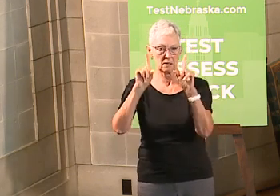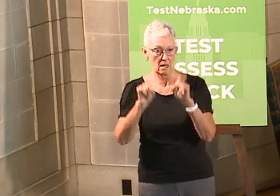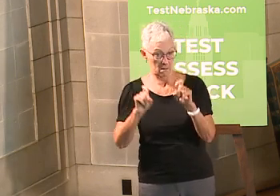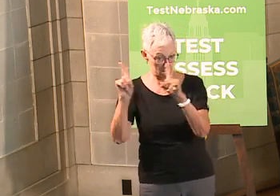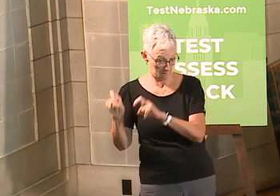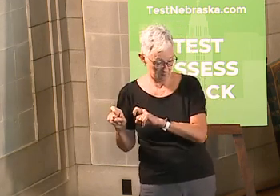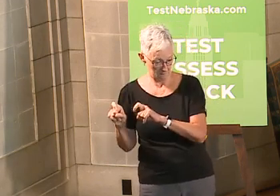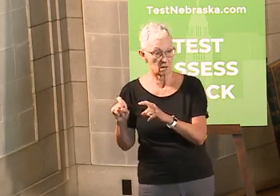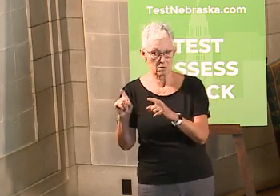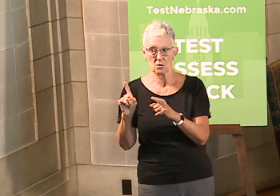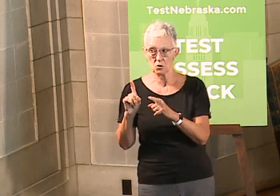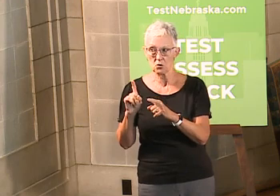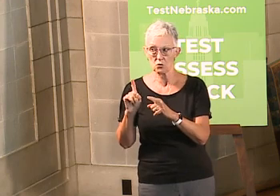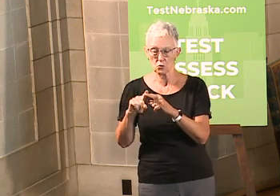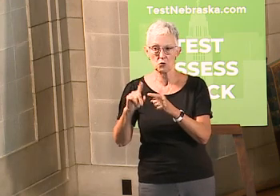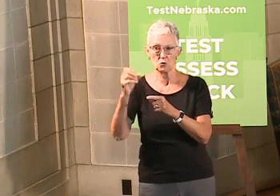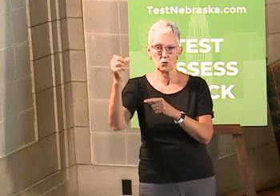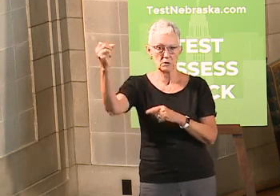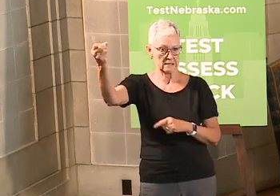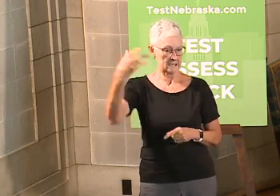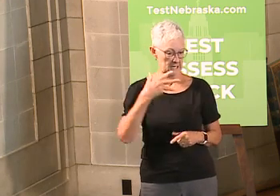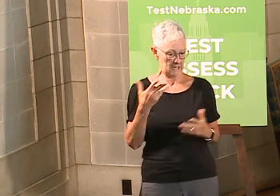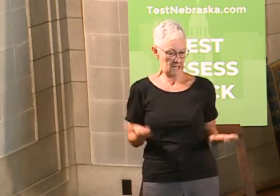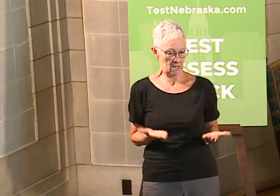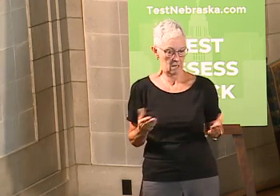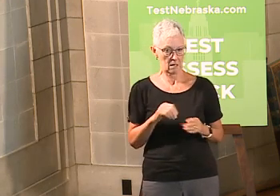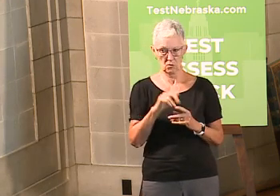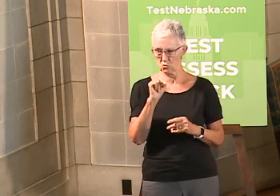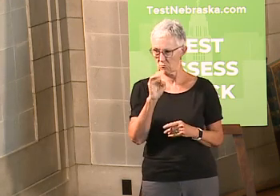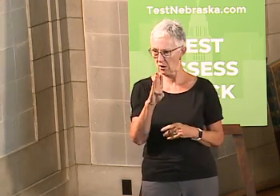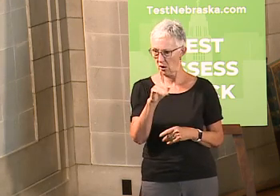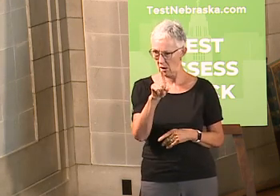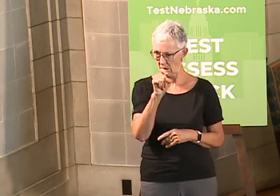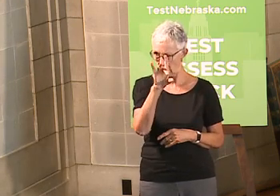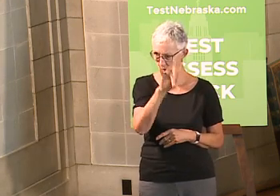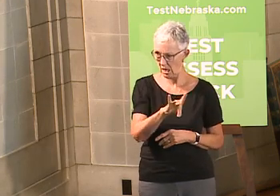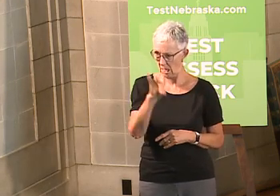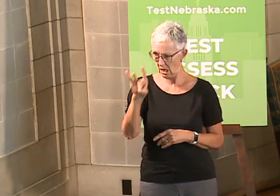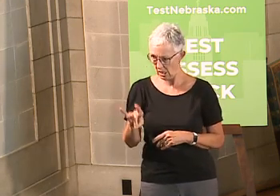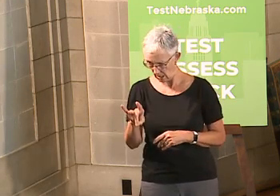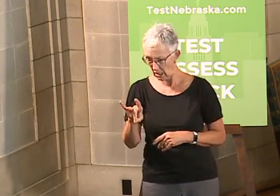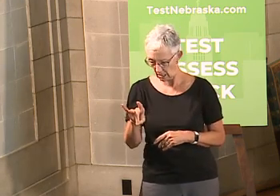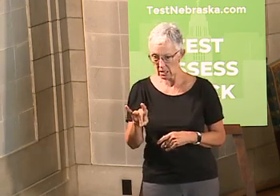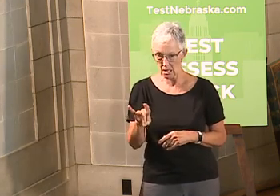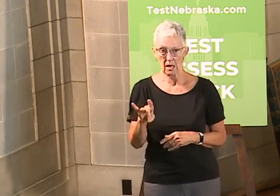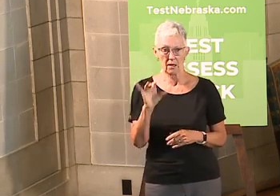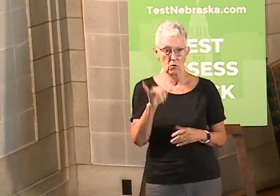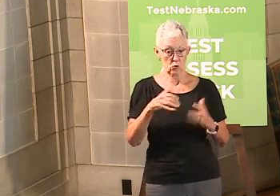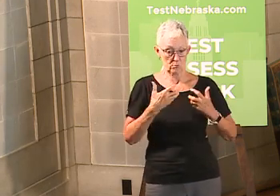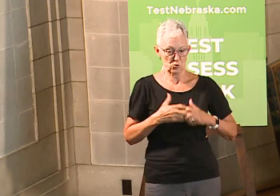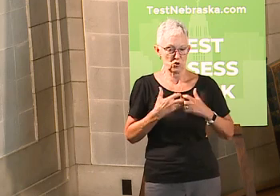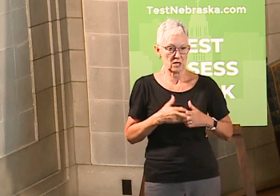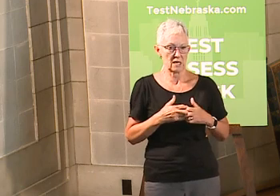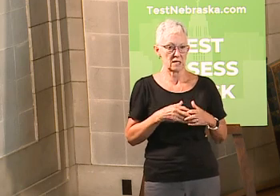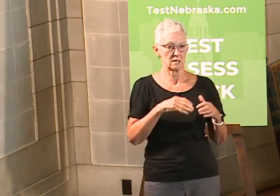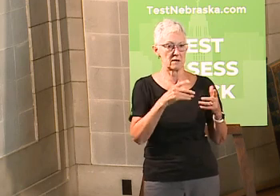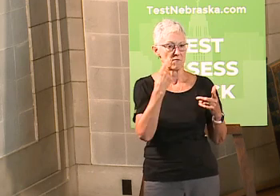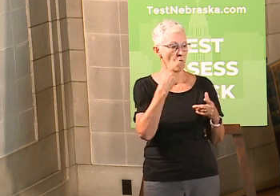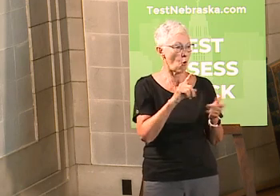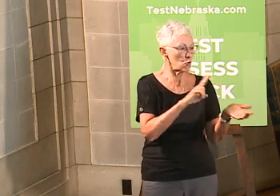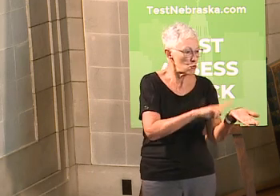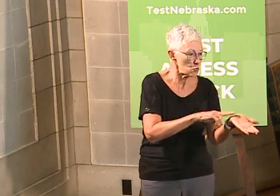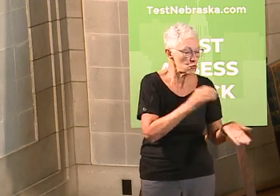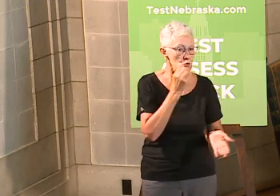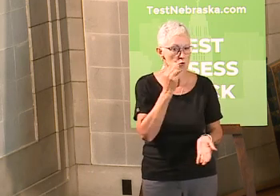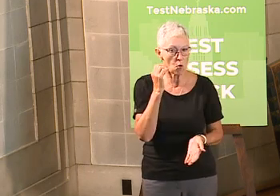nursing facilities here in Nebraska. It's about 188 of them, and about half of those machines have been delivered. That will allow them to test their staff and their